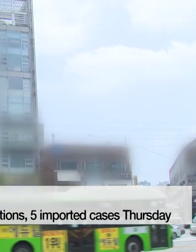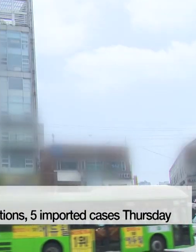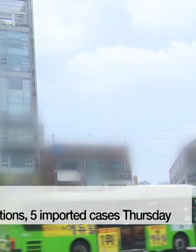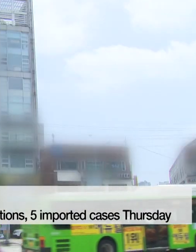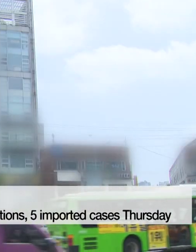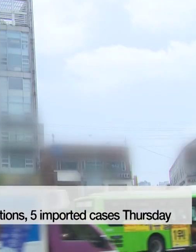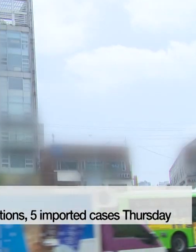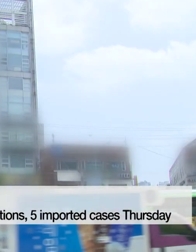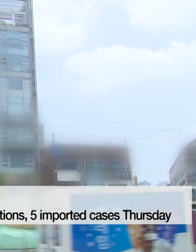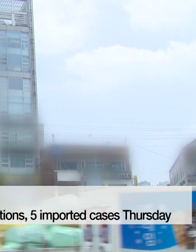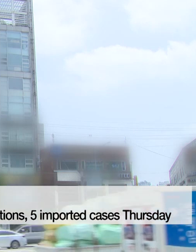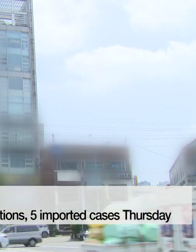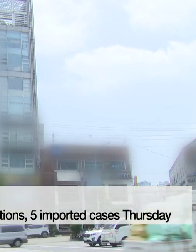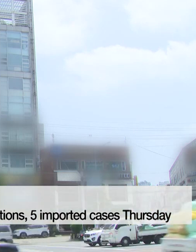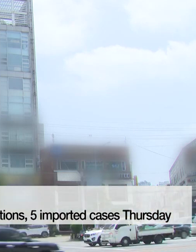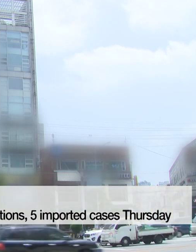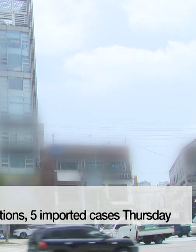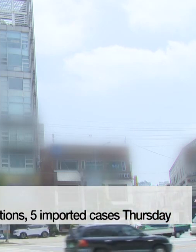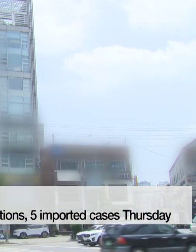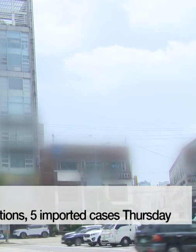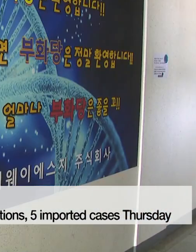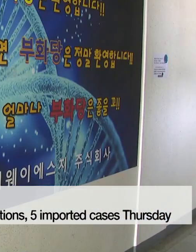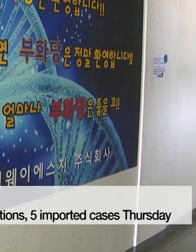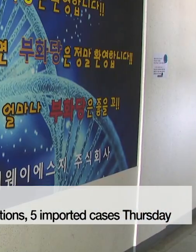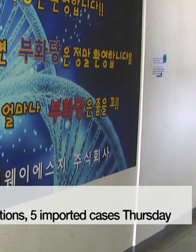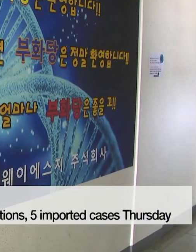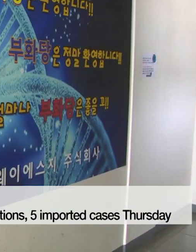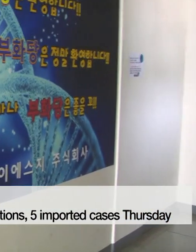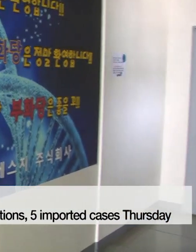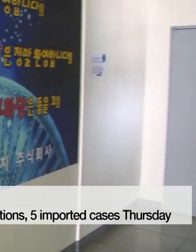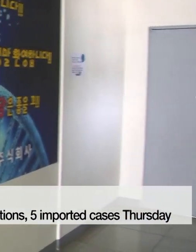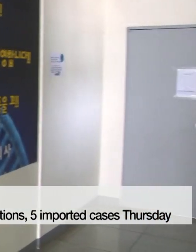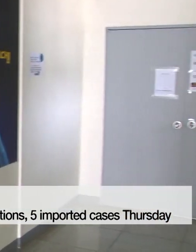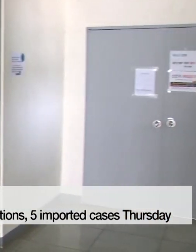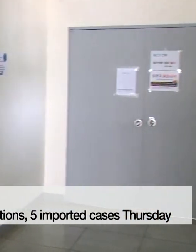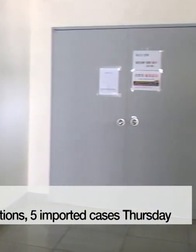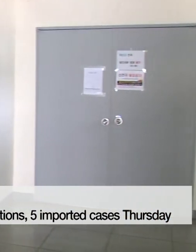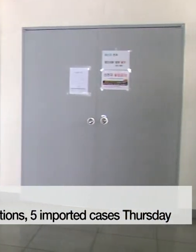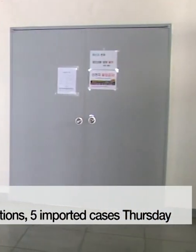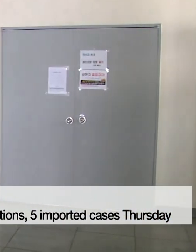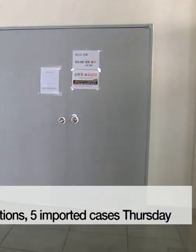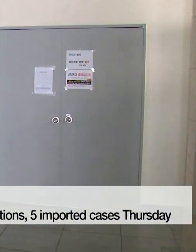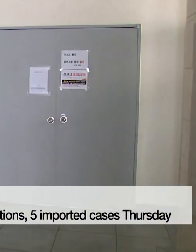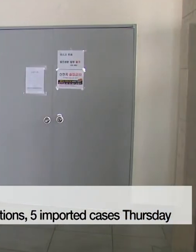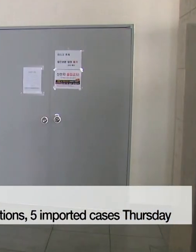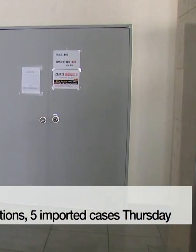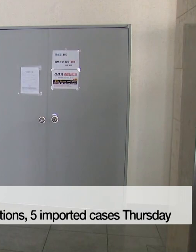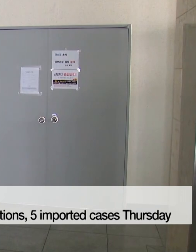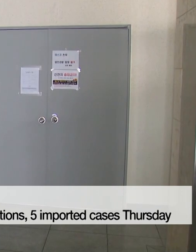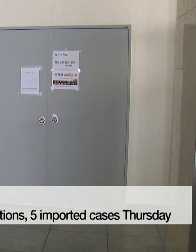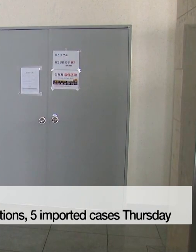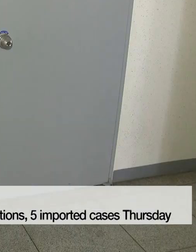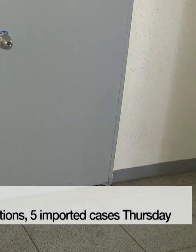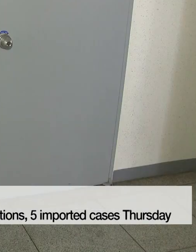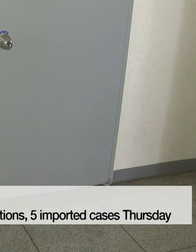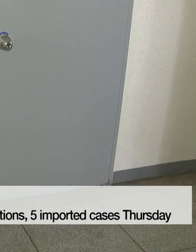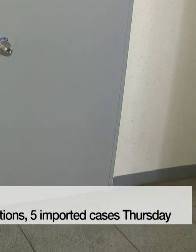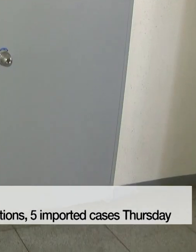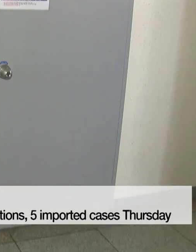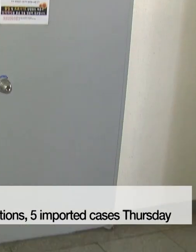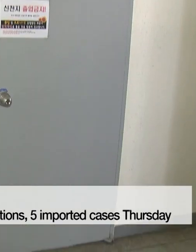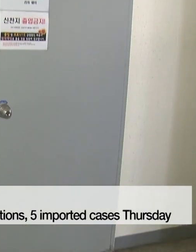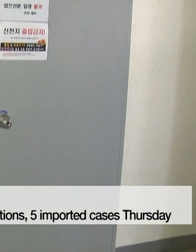at door-to-door sales establishments account for a large proportion of new cases, with those linked to door-to-door marketing